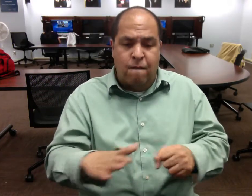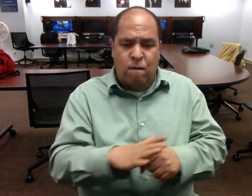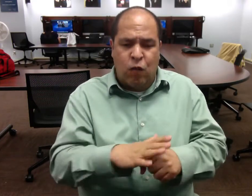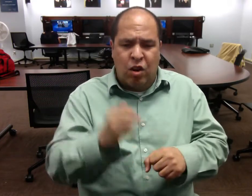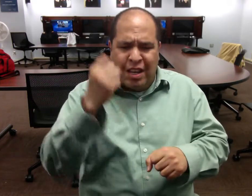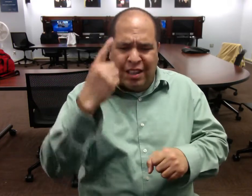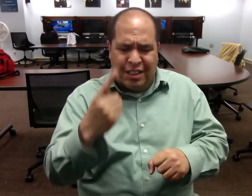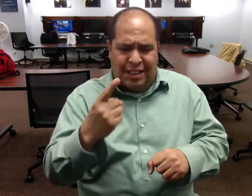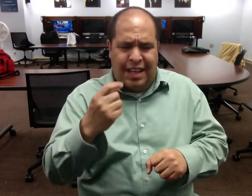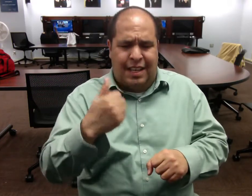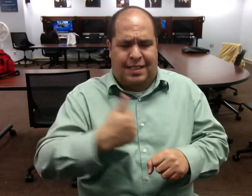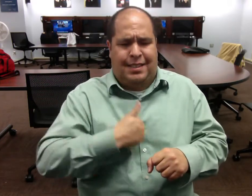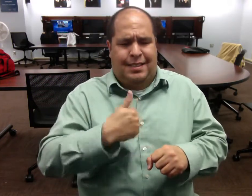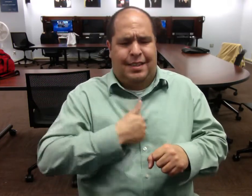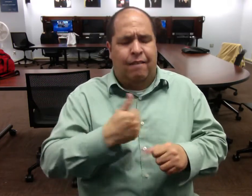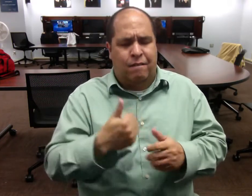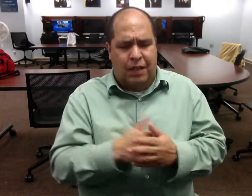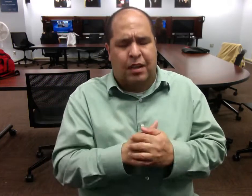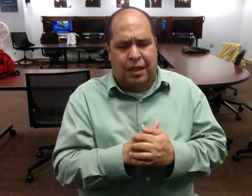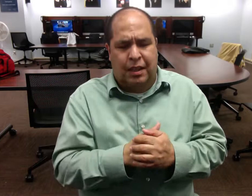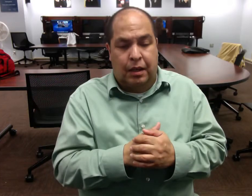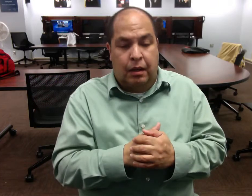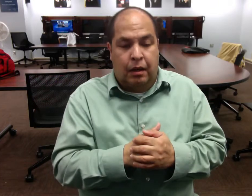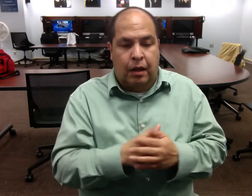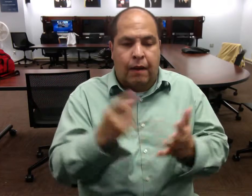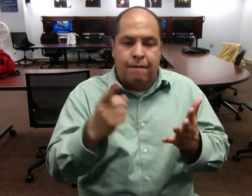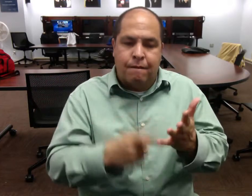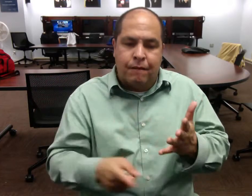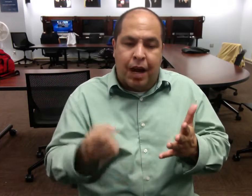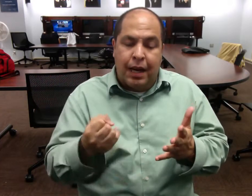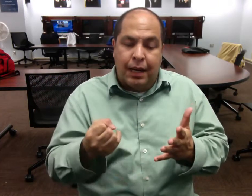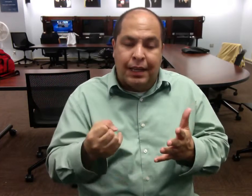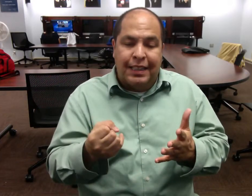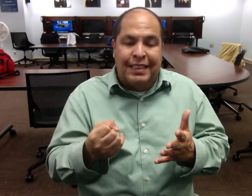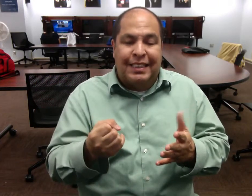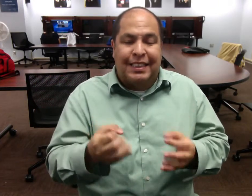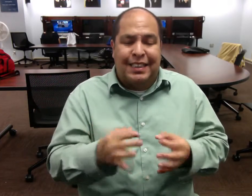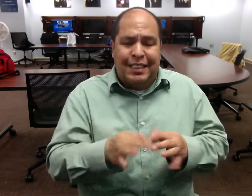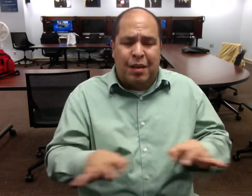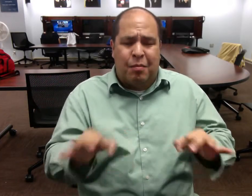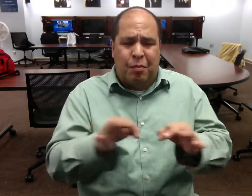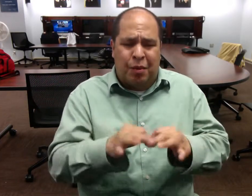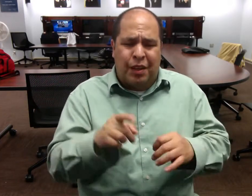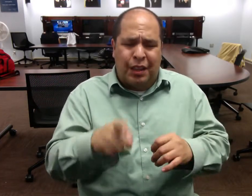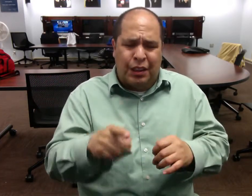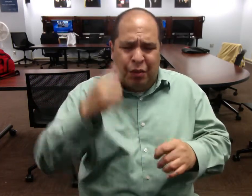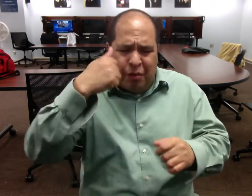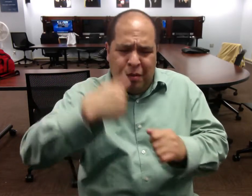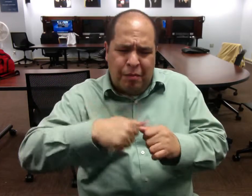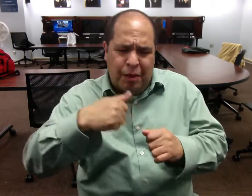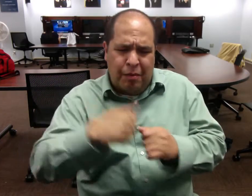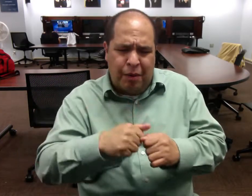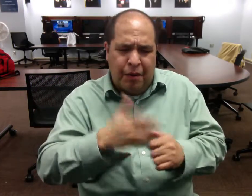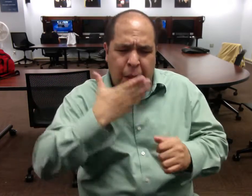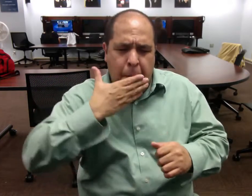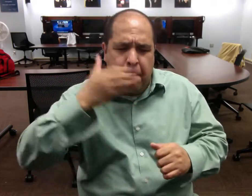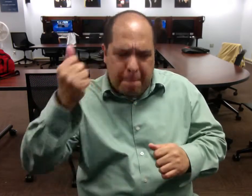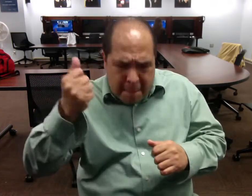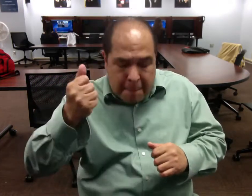Finally, it is important that you remember the best type of adult learning is experiential learning.